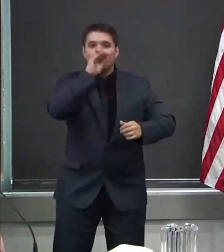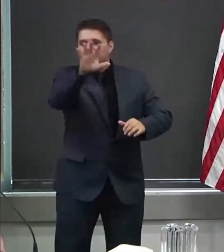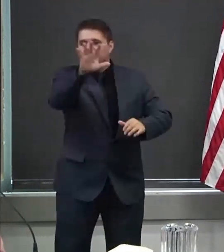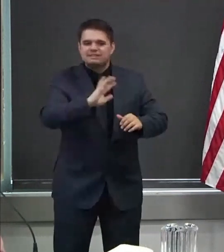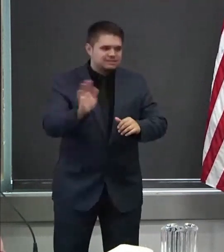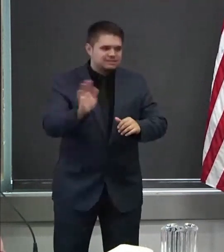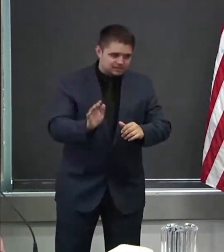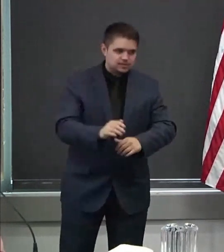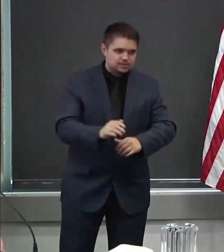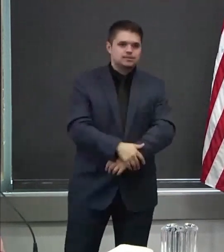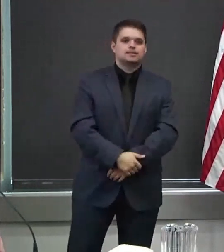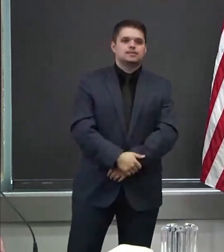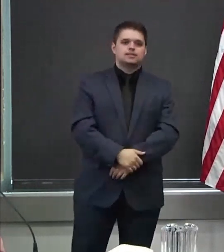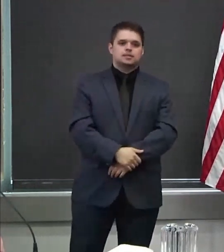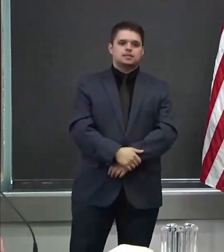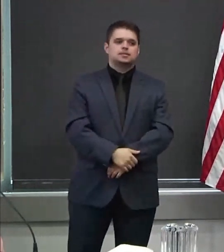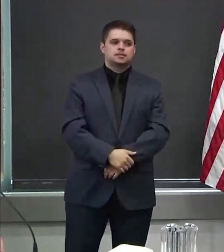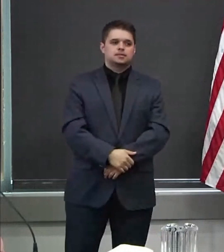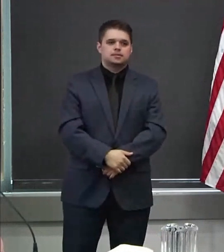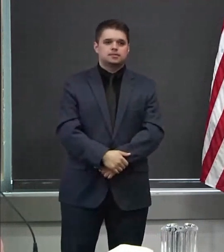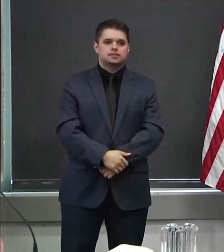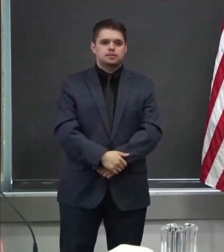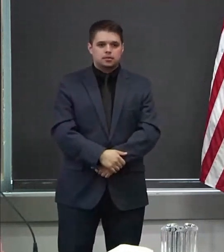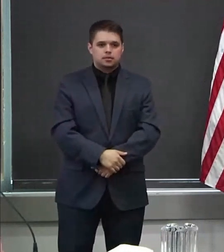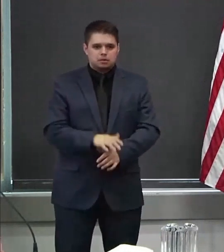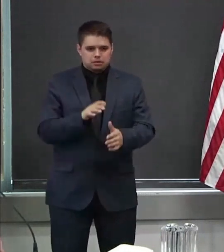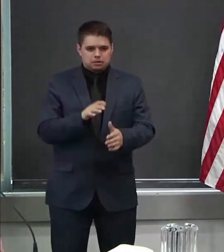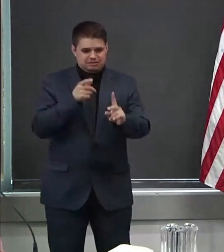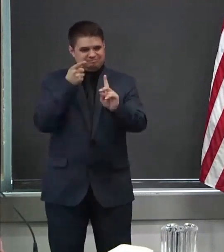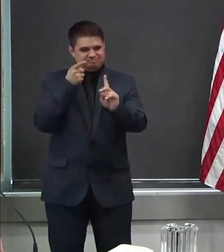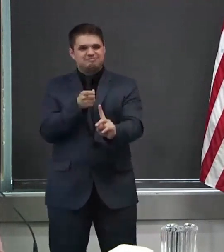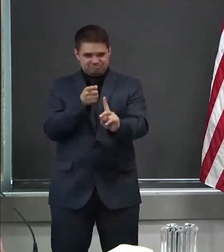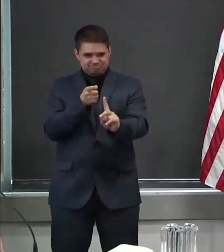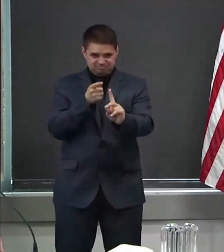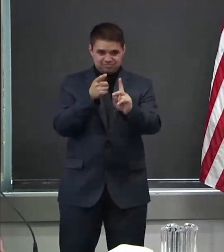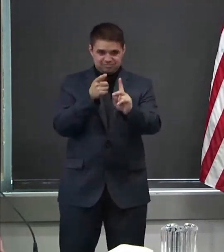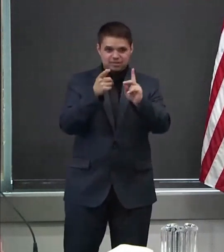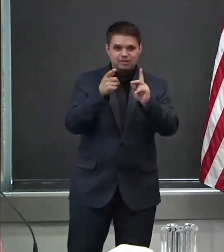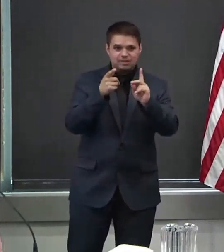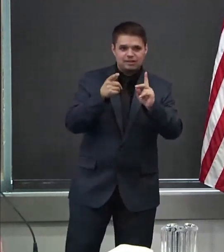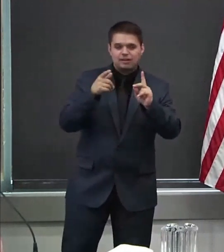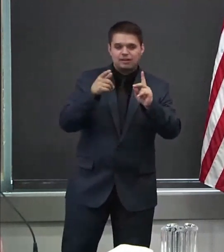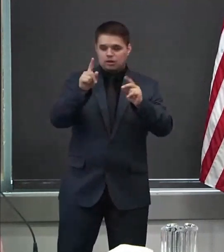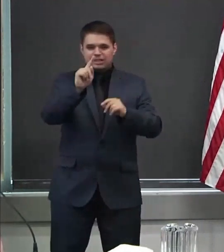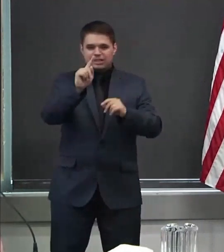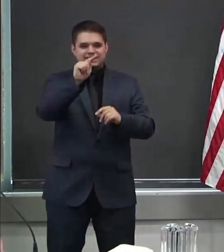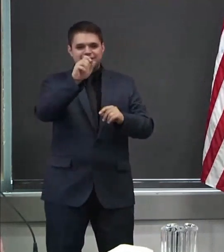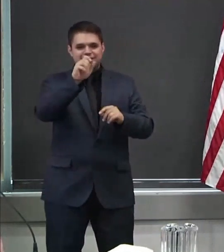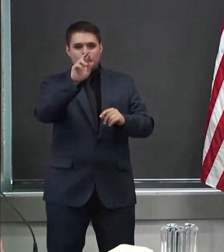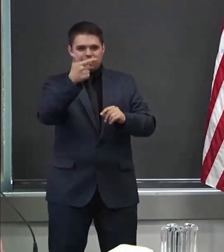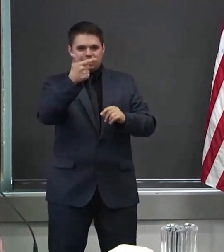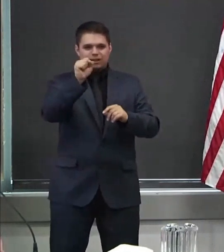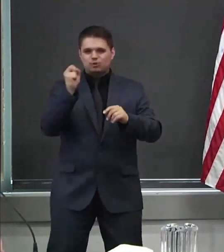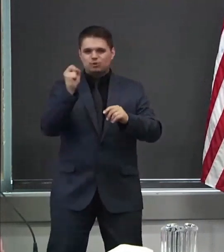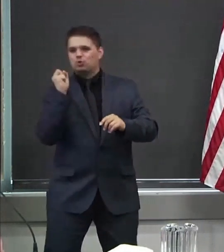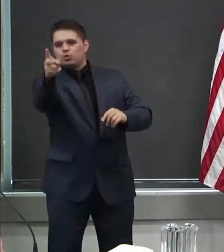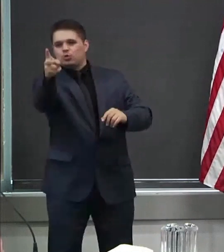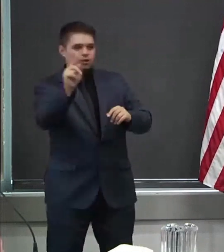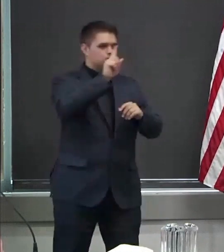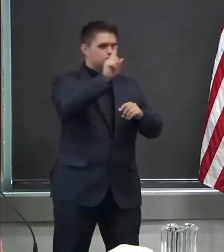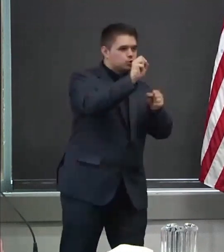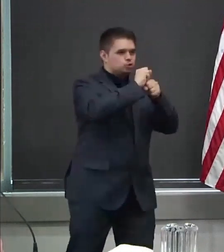I have, to the question, specific question about tear gas, I have not had a conversation with the City of Portland or Multnomah